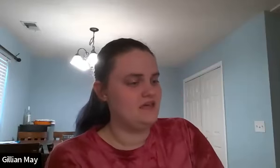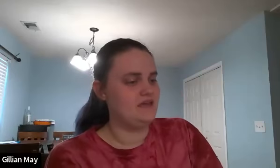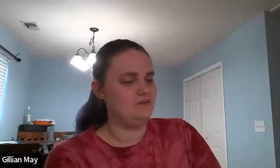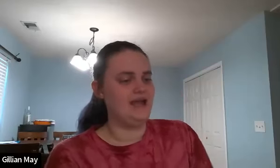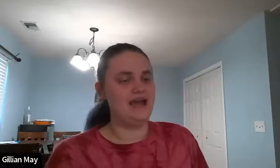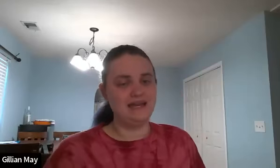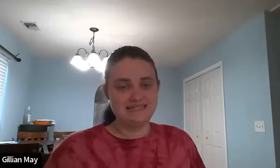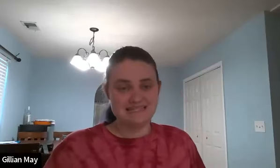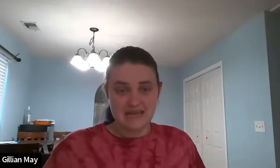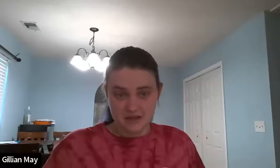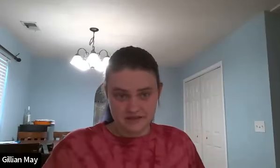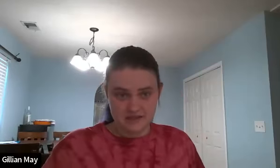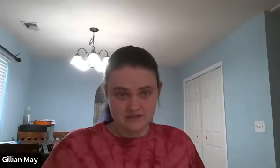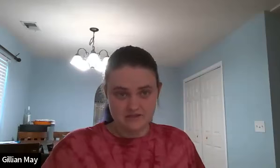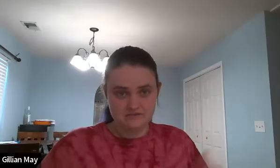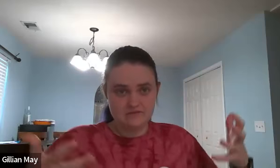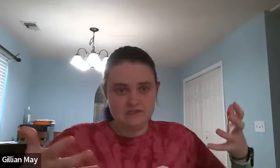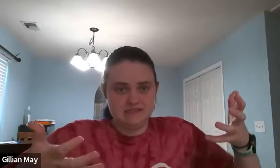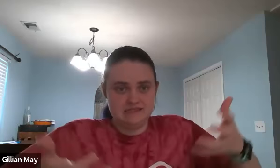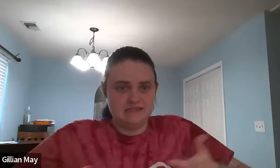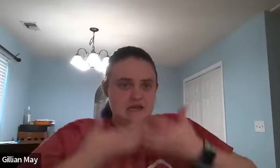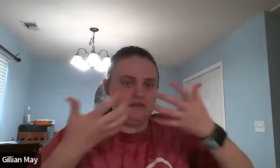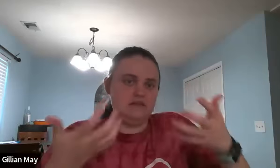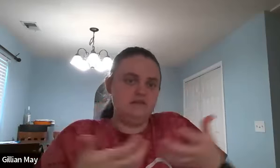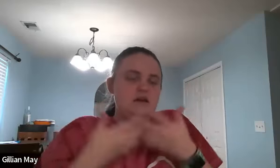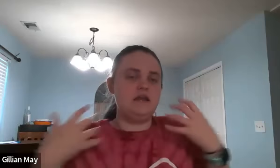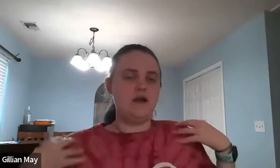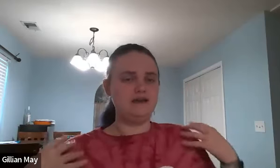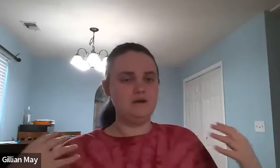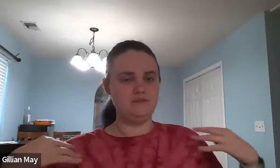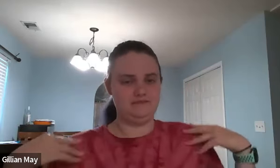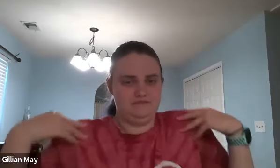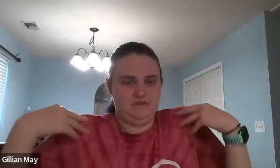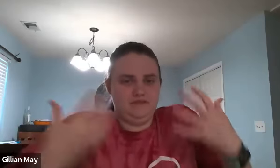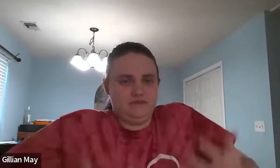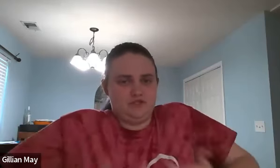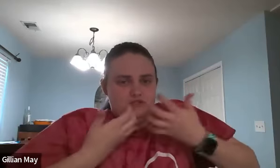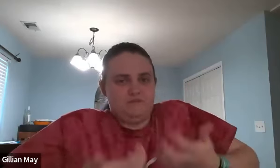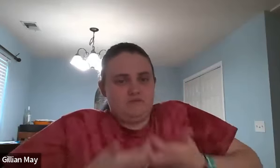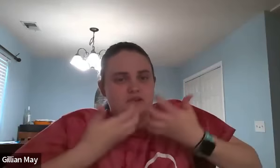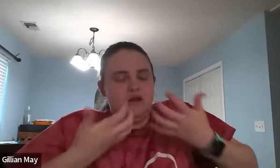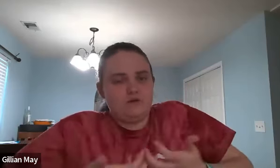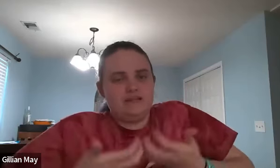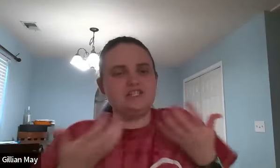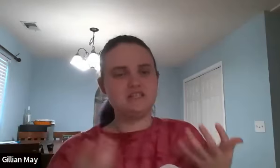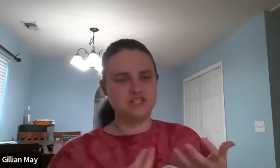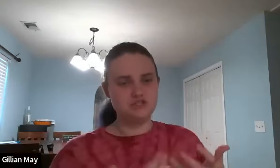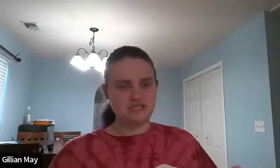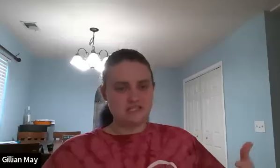Then we had salad. Salad. Now I know I'm like lifting my shoulders up and being really awkward. It's just because usually it's